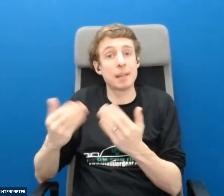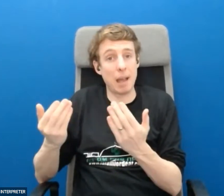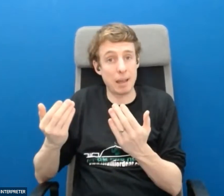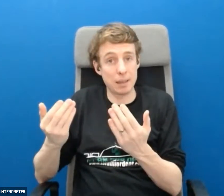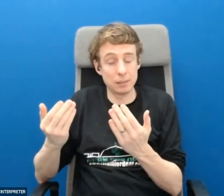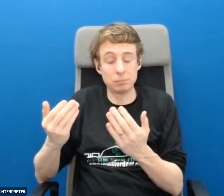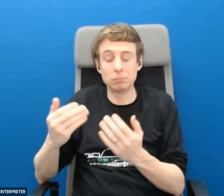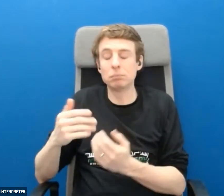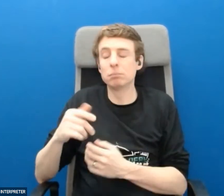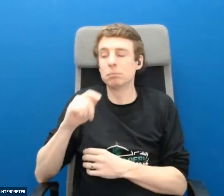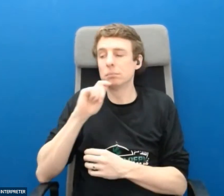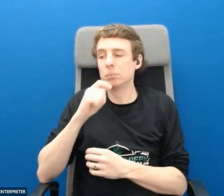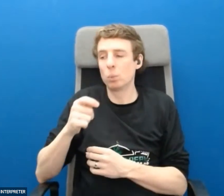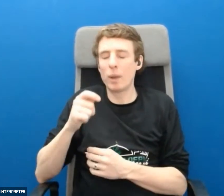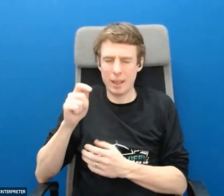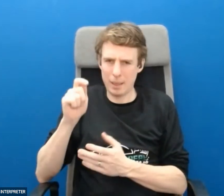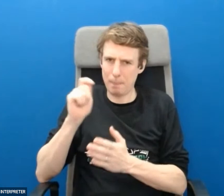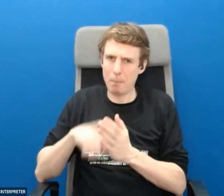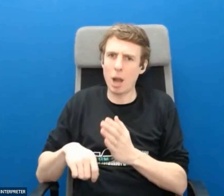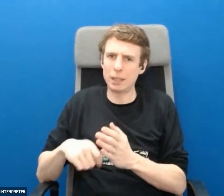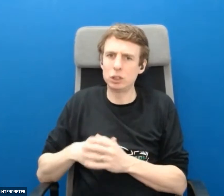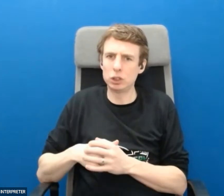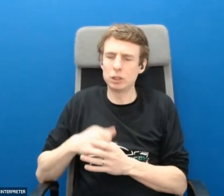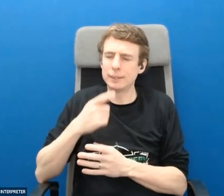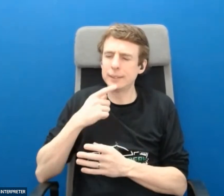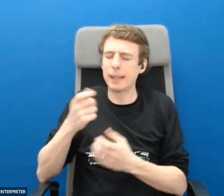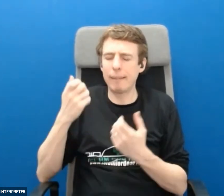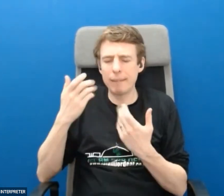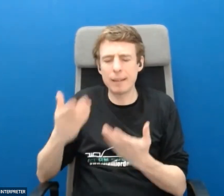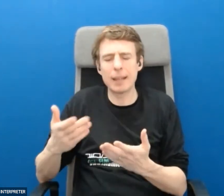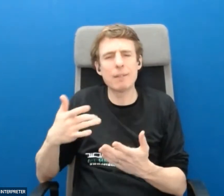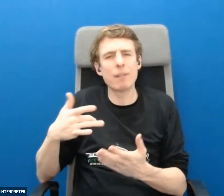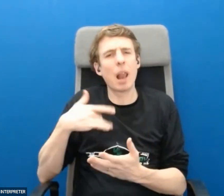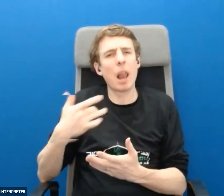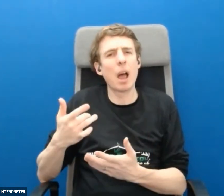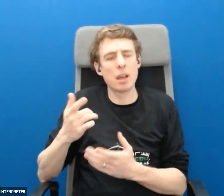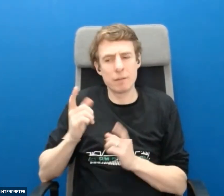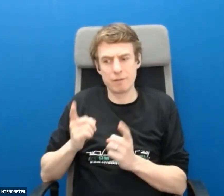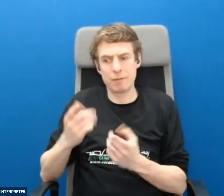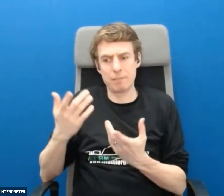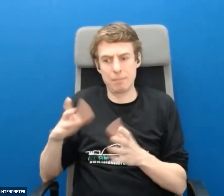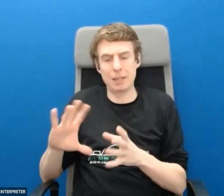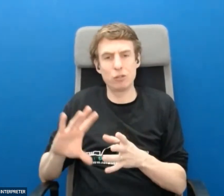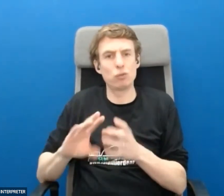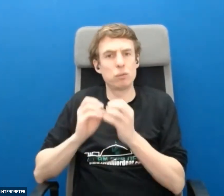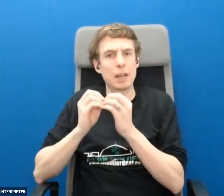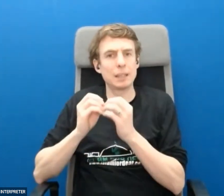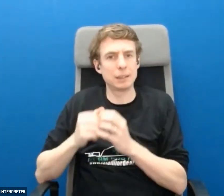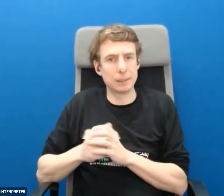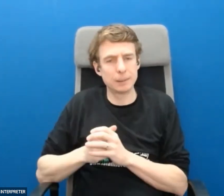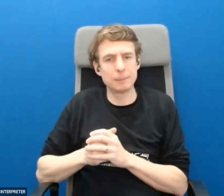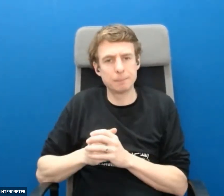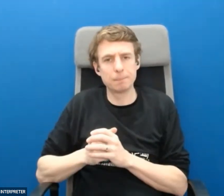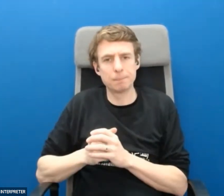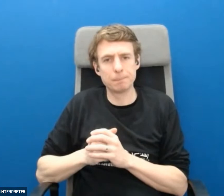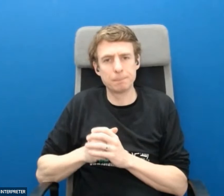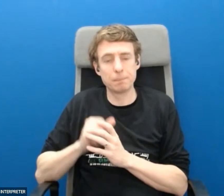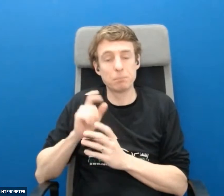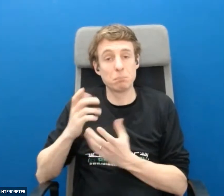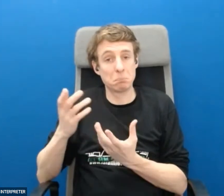which you have created. So here in this narration, the Prophet, peace and blessings be upon him, affirmed, or within